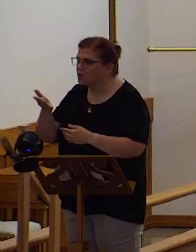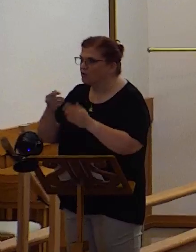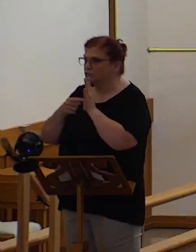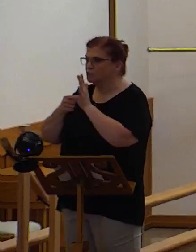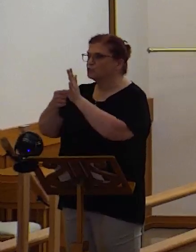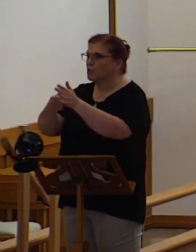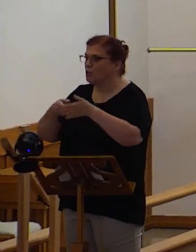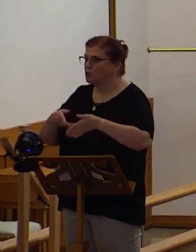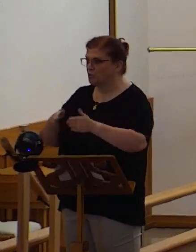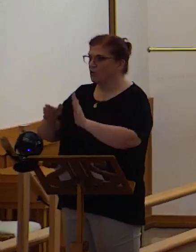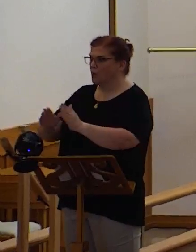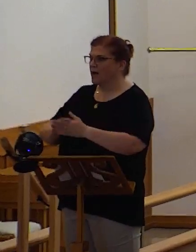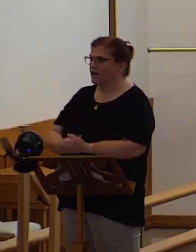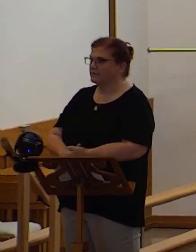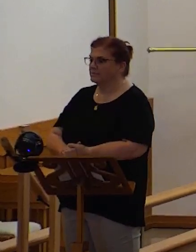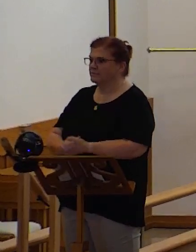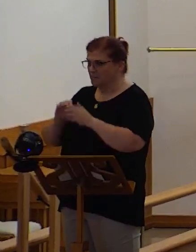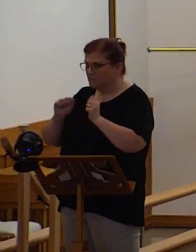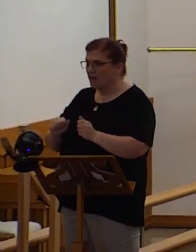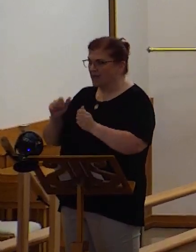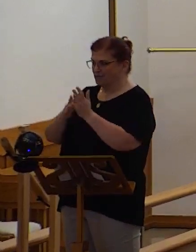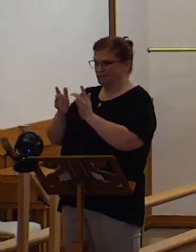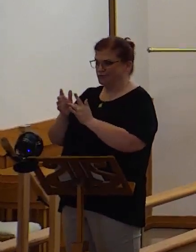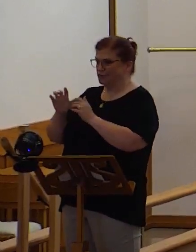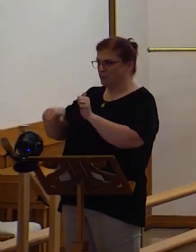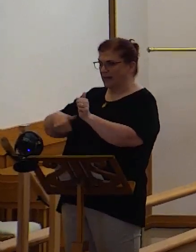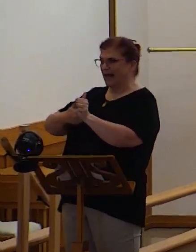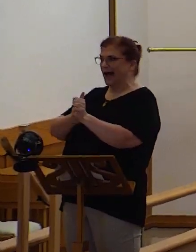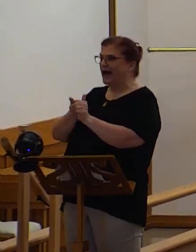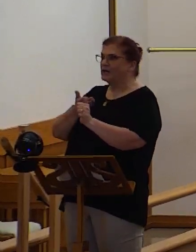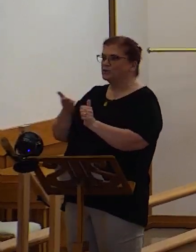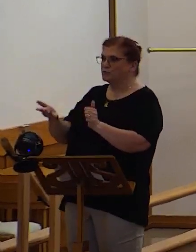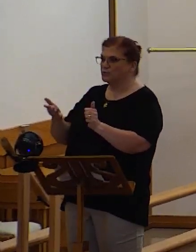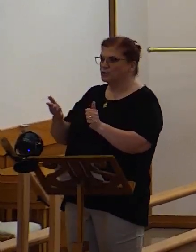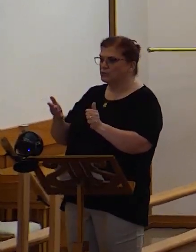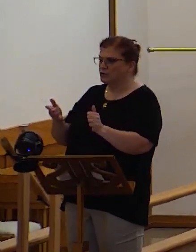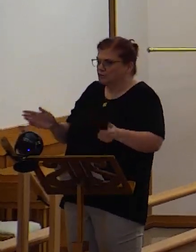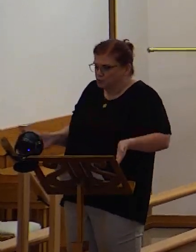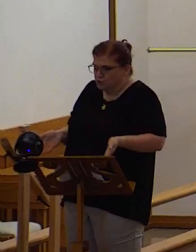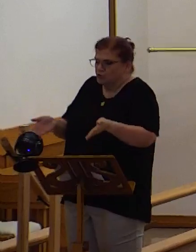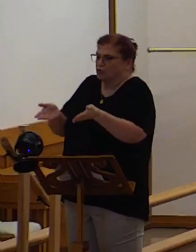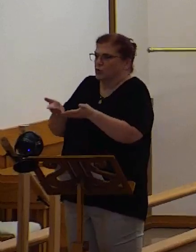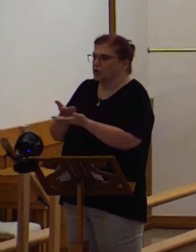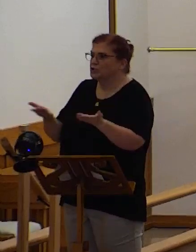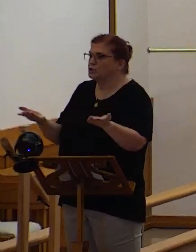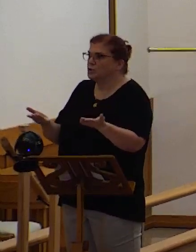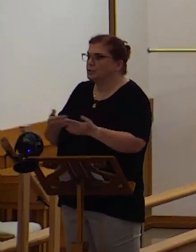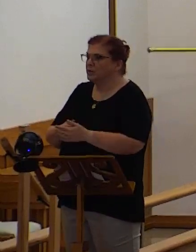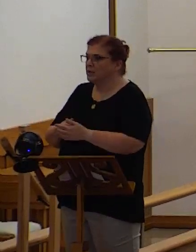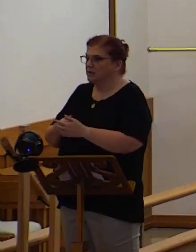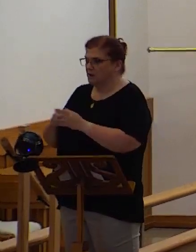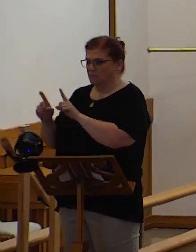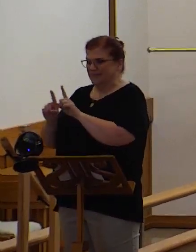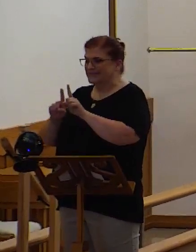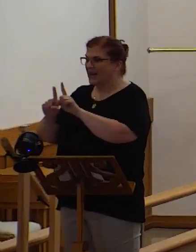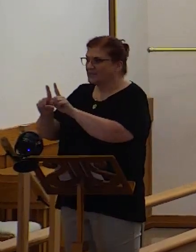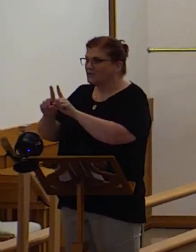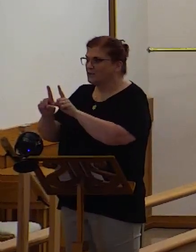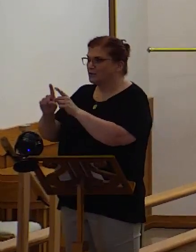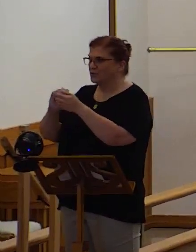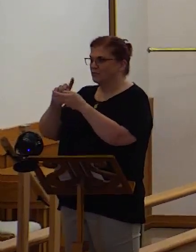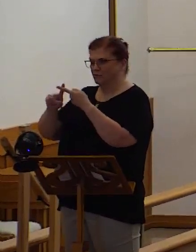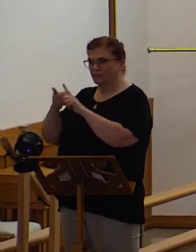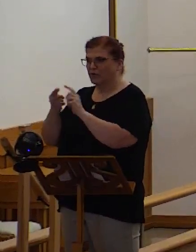show you the way. May he go behind you to encourage you, beside you to befriend